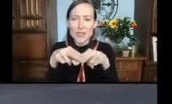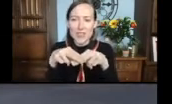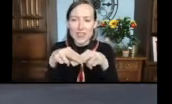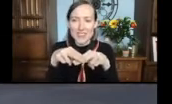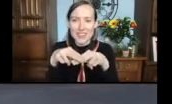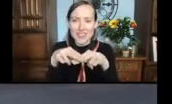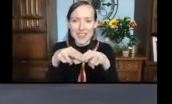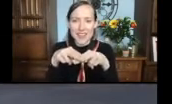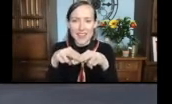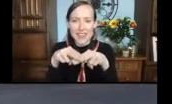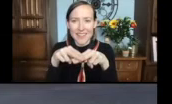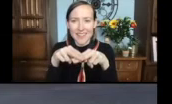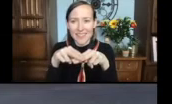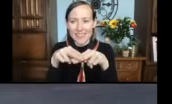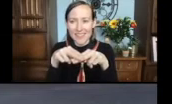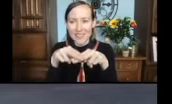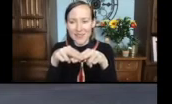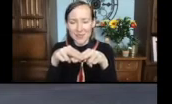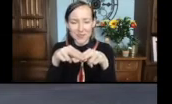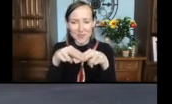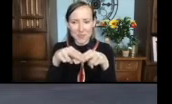learned this.